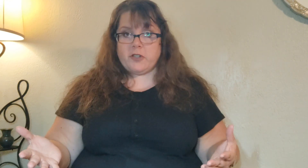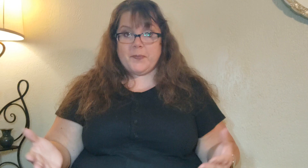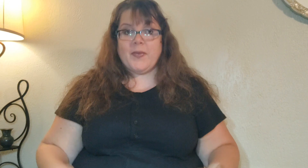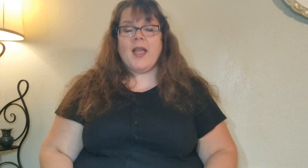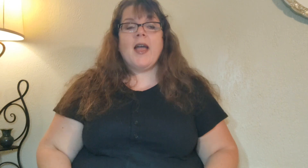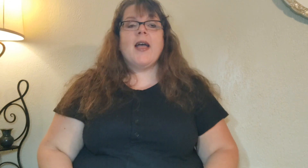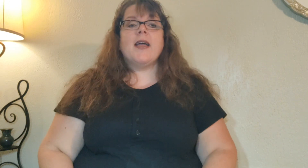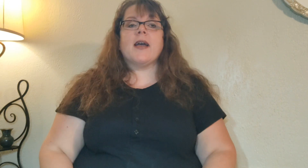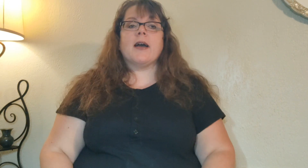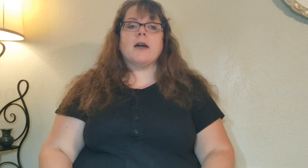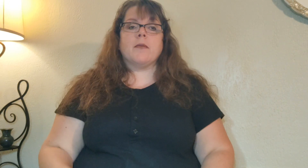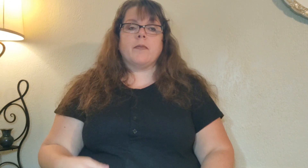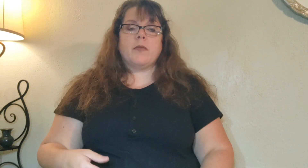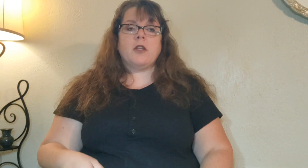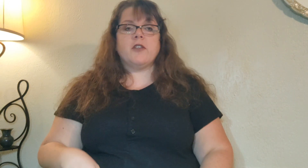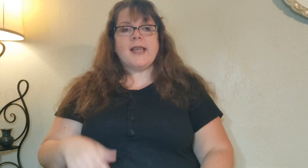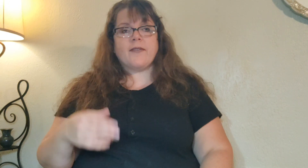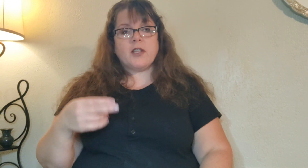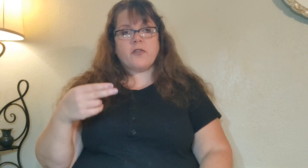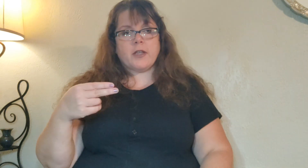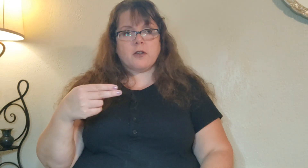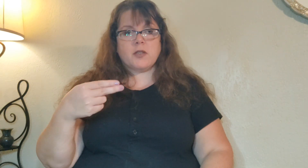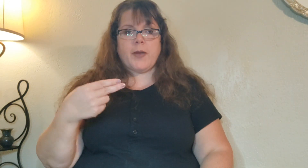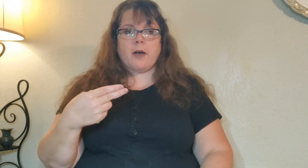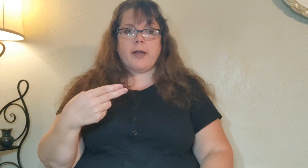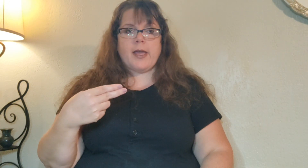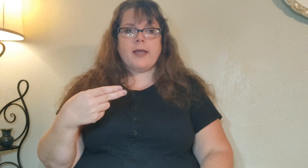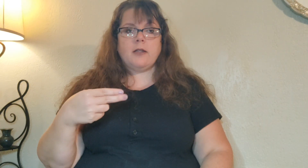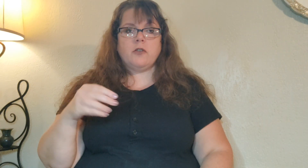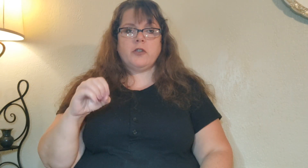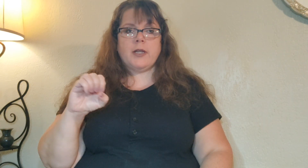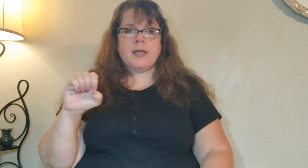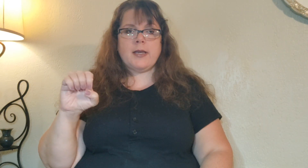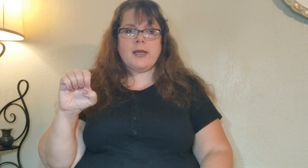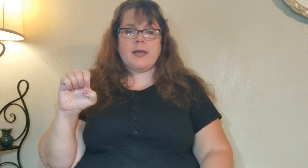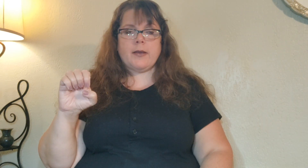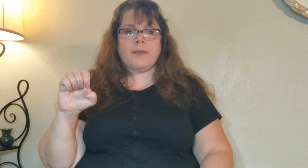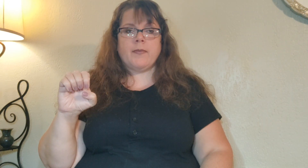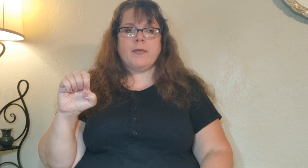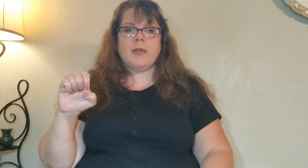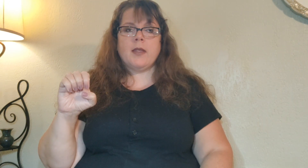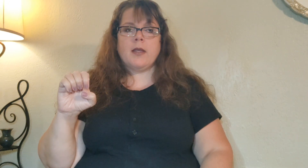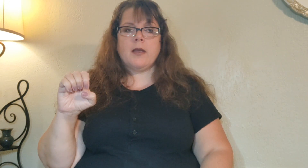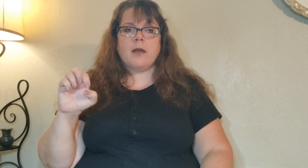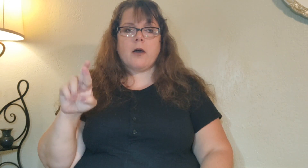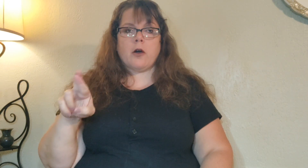seclusion. You just have to finger spell H-E-R-M-I-T.